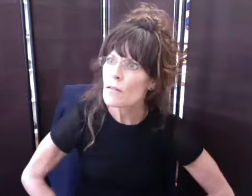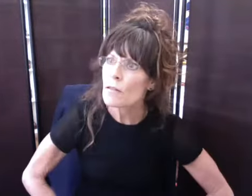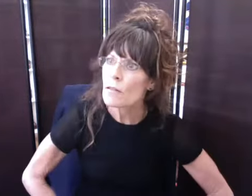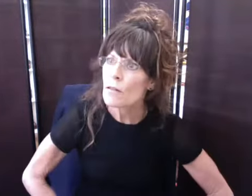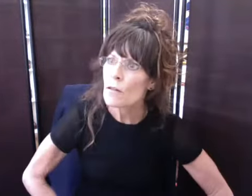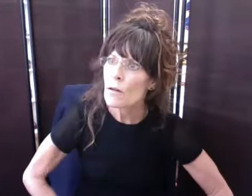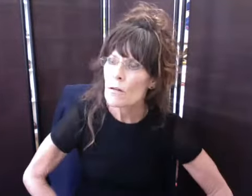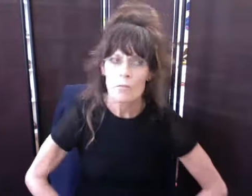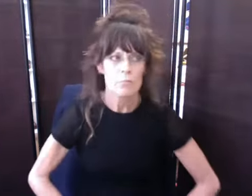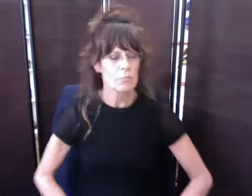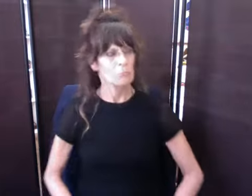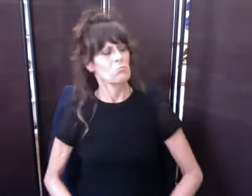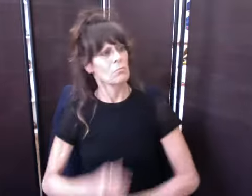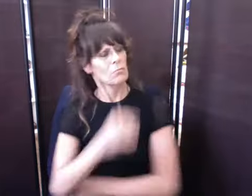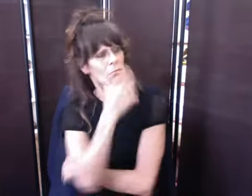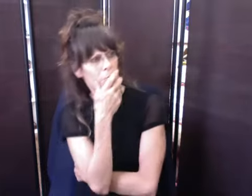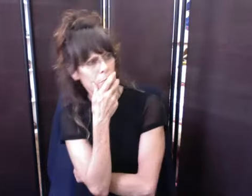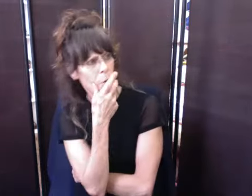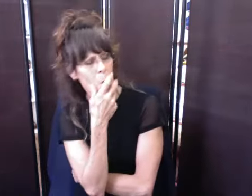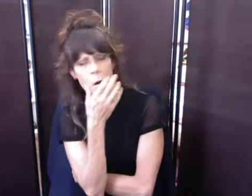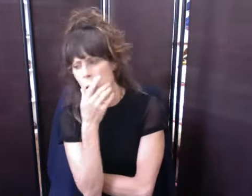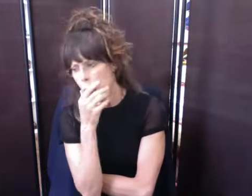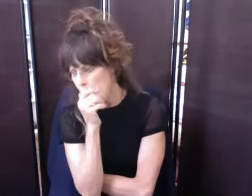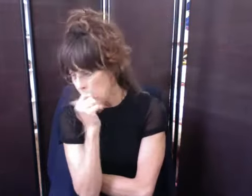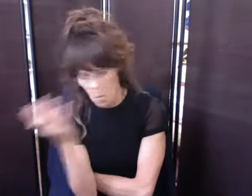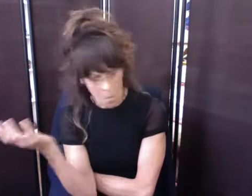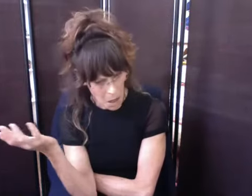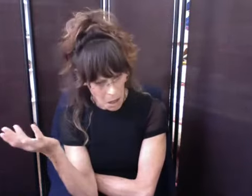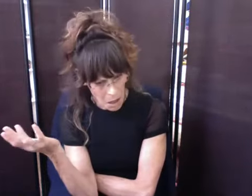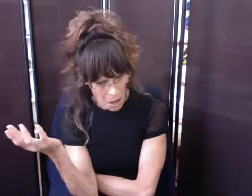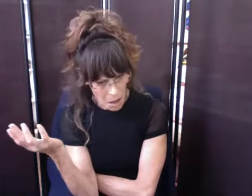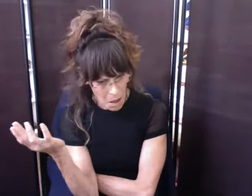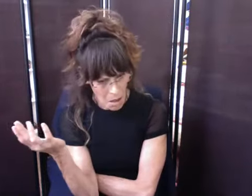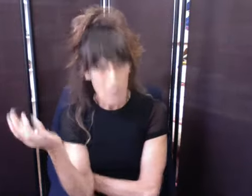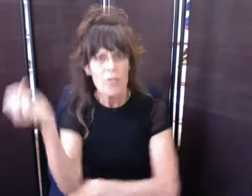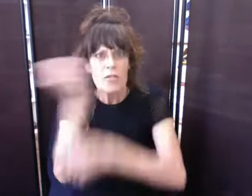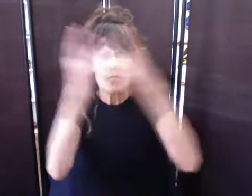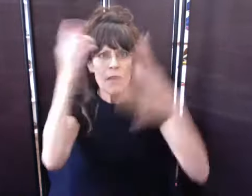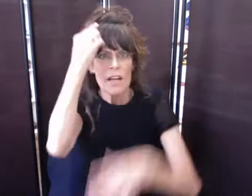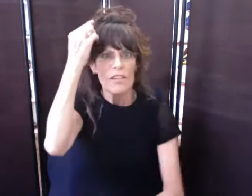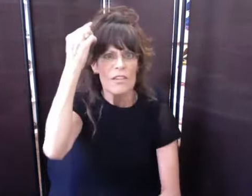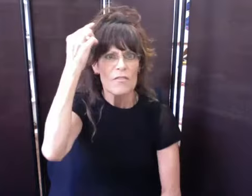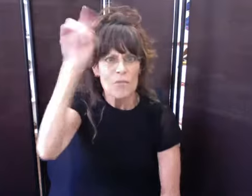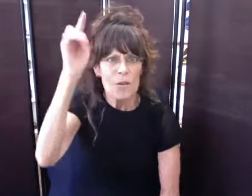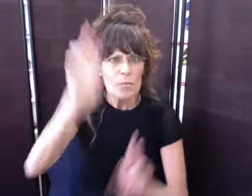You know, I never really thought of that question. But the truth is, you would imagine for a person who had a drunkenness problem, as I thought I